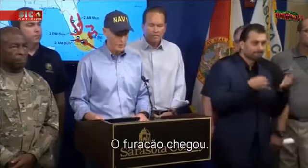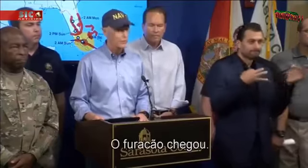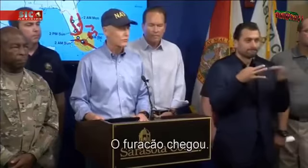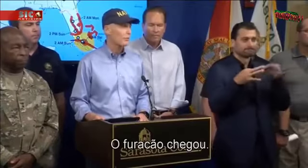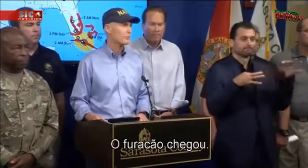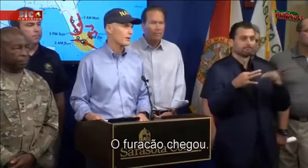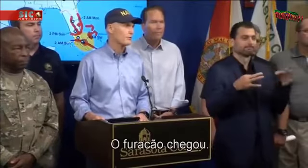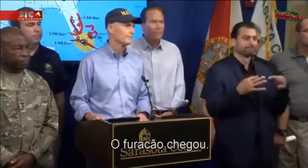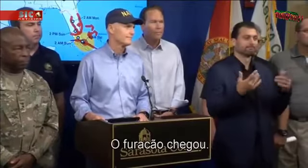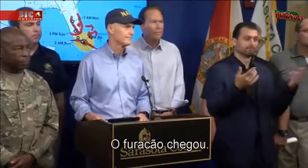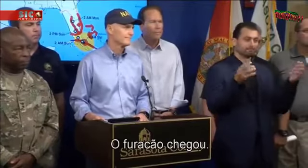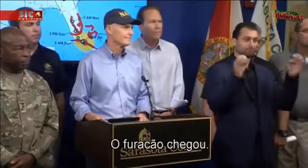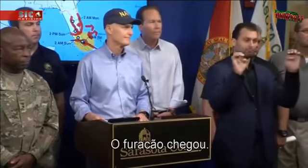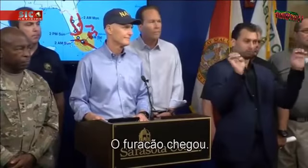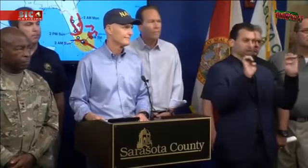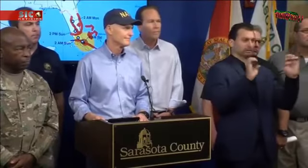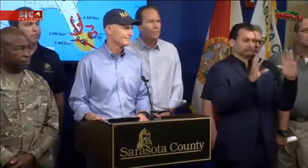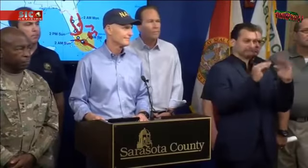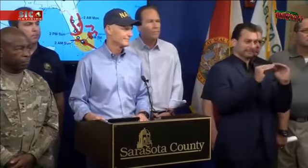The storm's here.